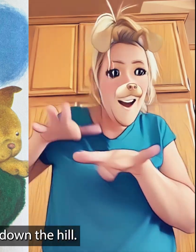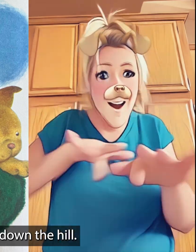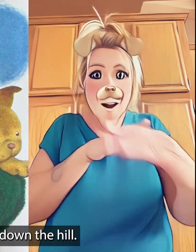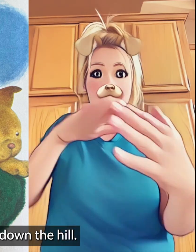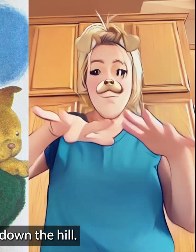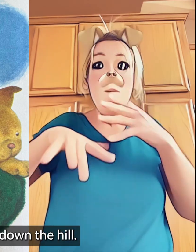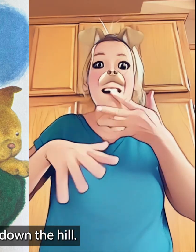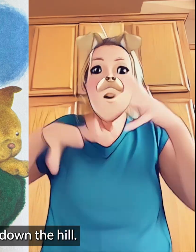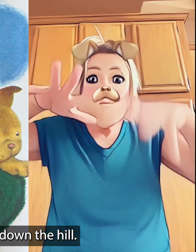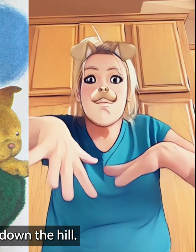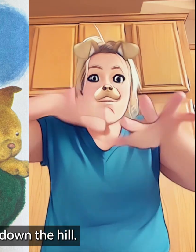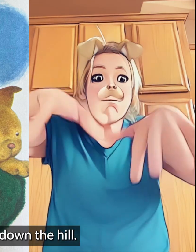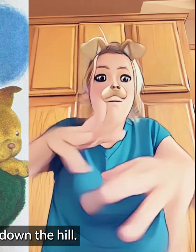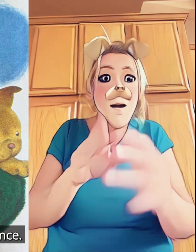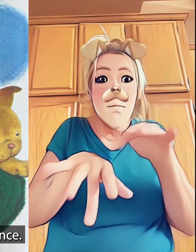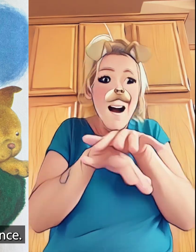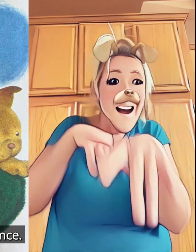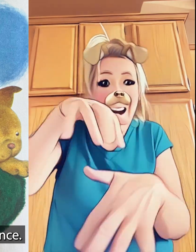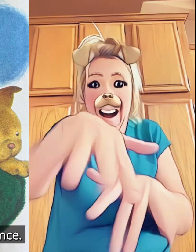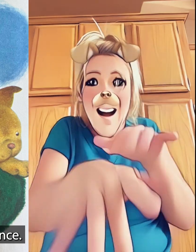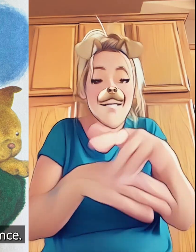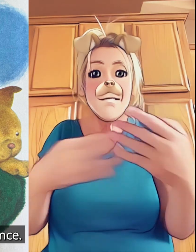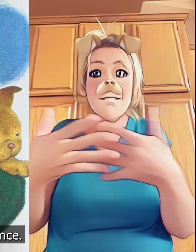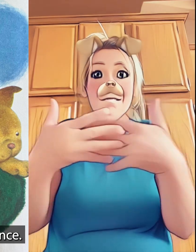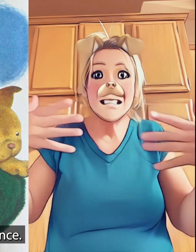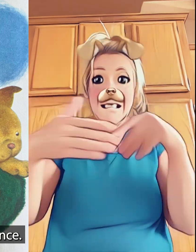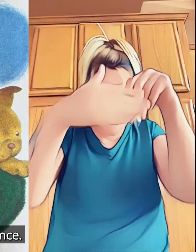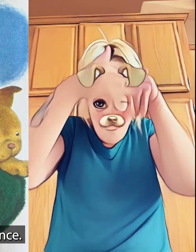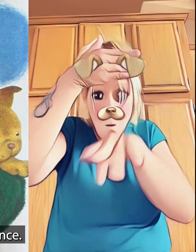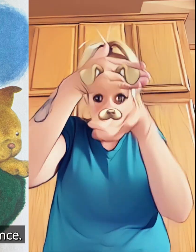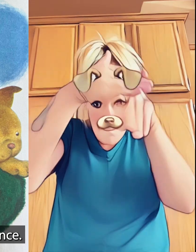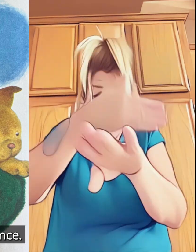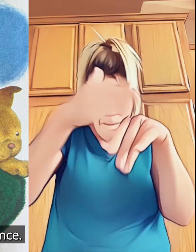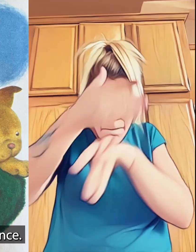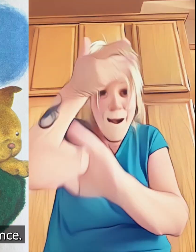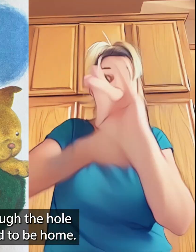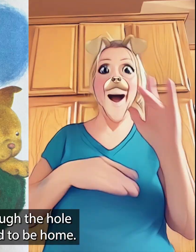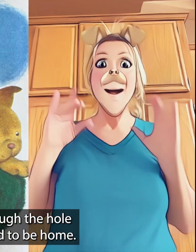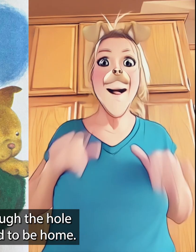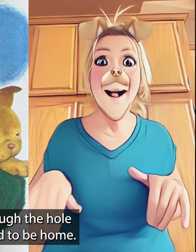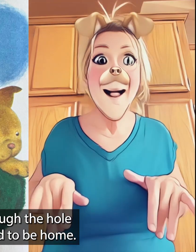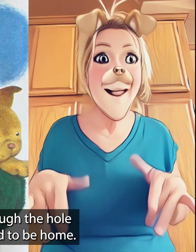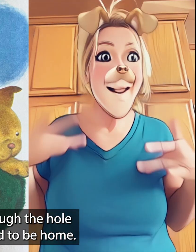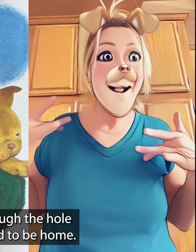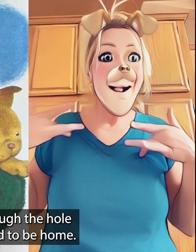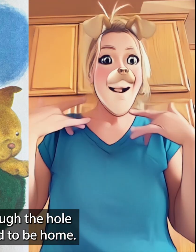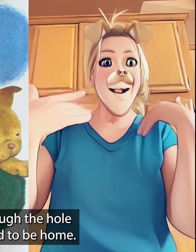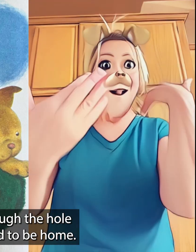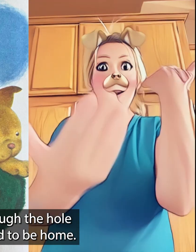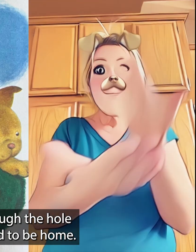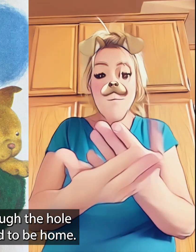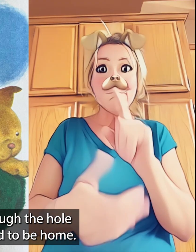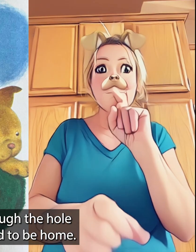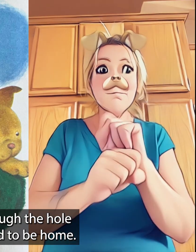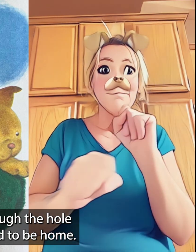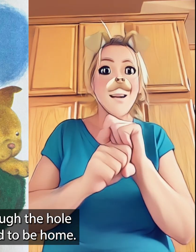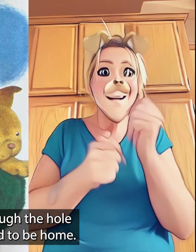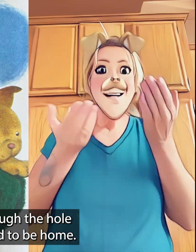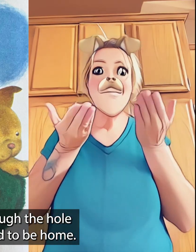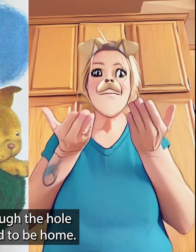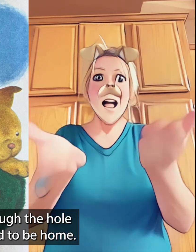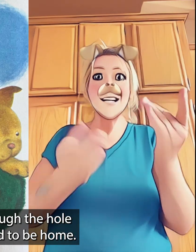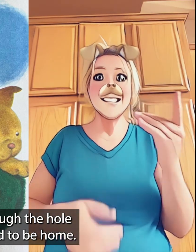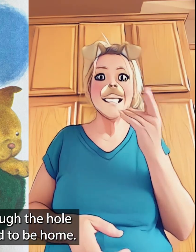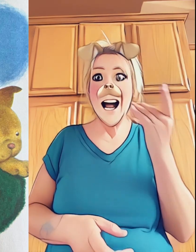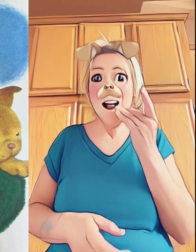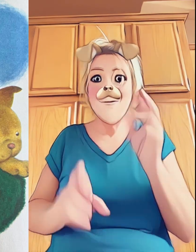the grassland, and down the hill back to the fence. And they all went through the hole under the fence,